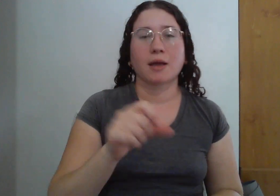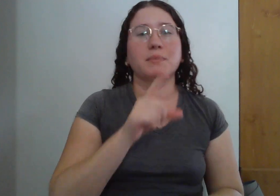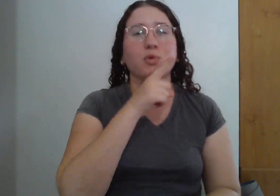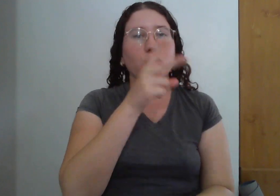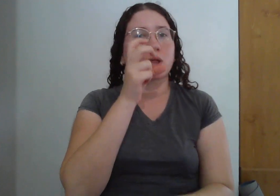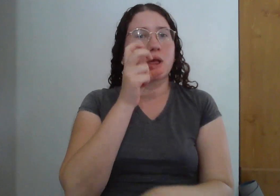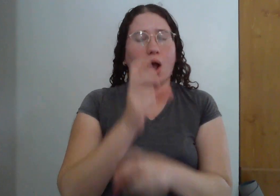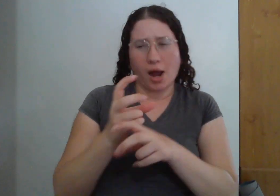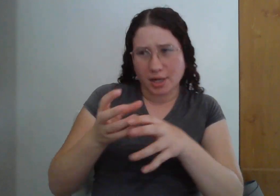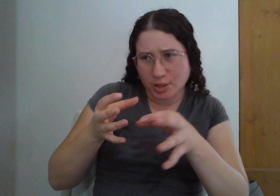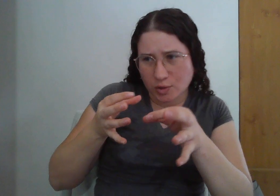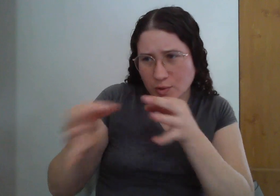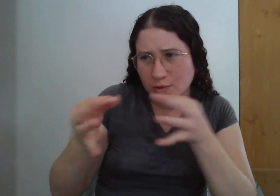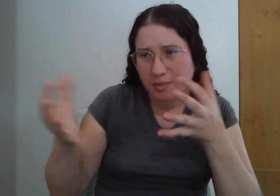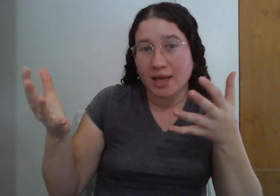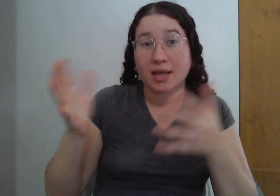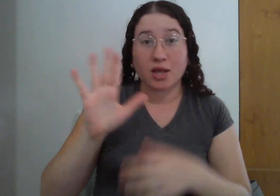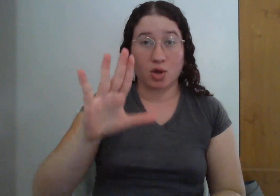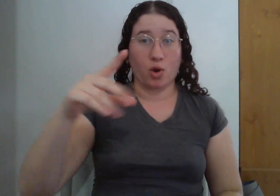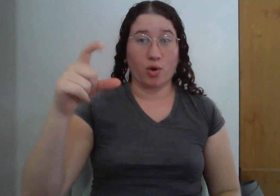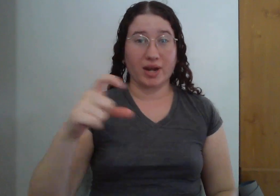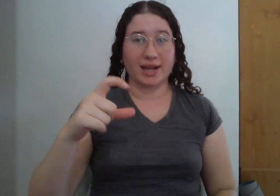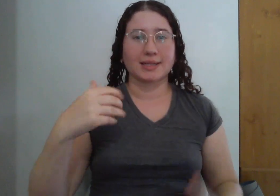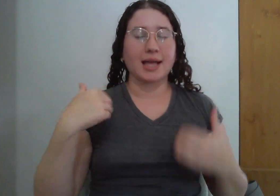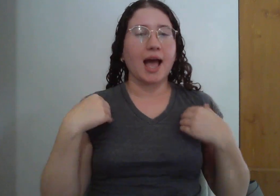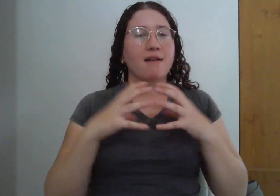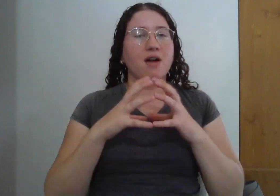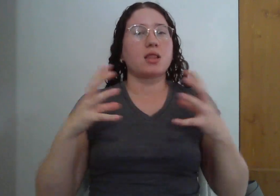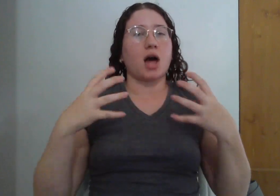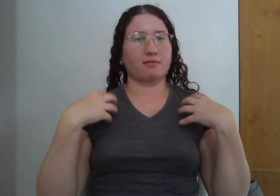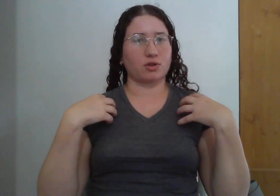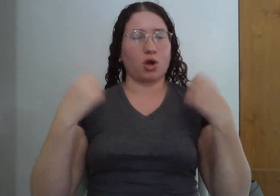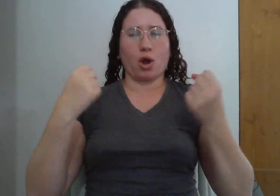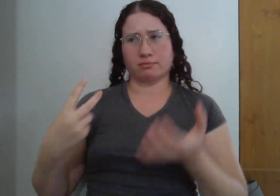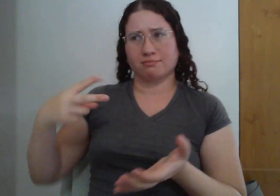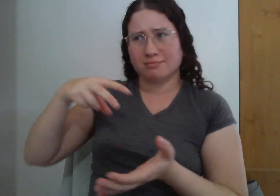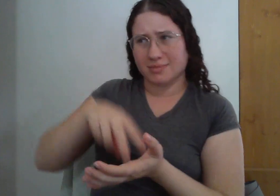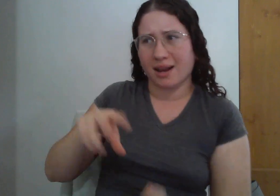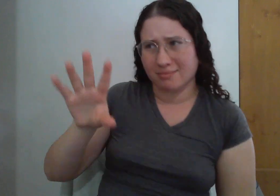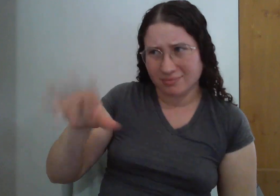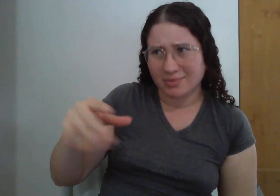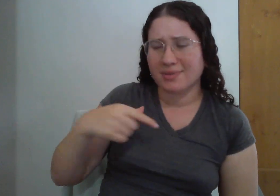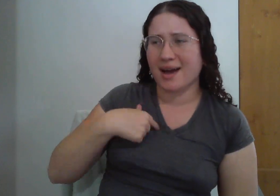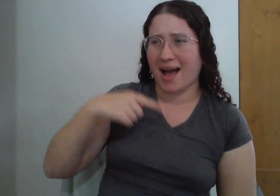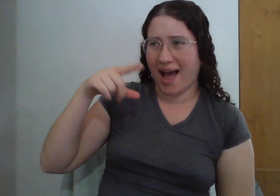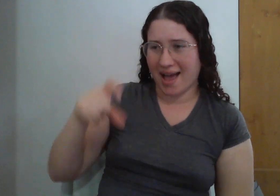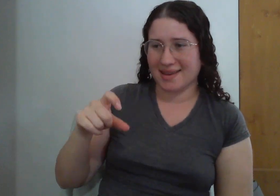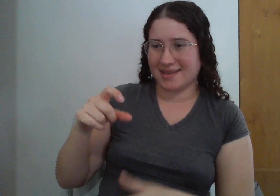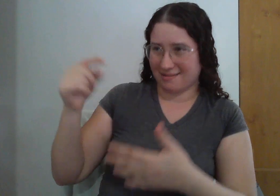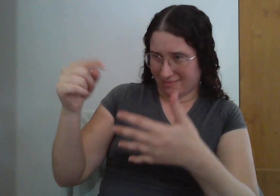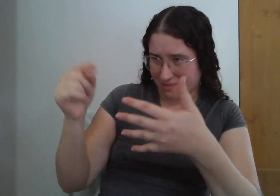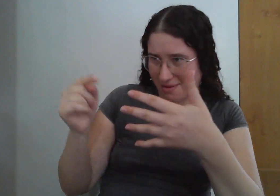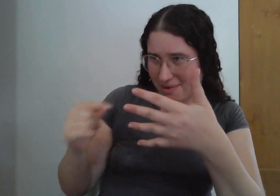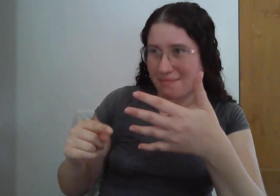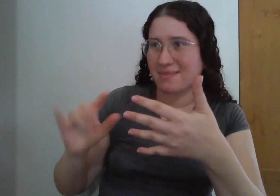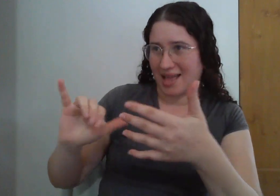tell someone what you need. It takes a lot of courage to stand up and say, this is the way I want to be treated.